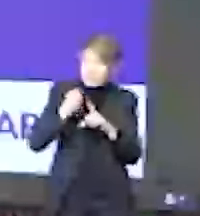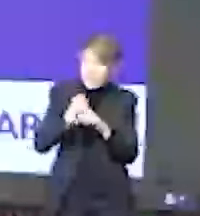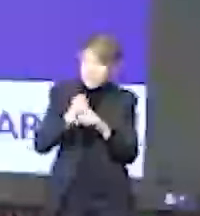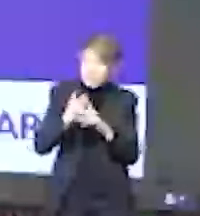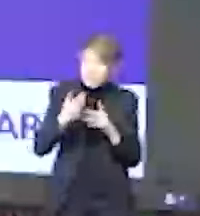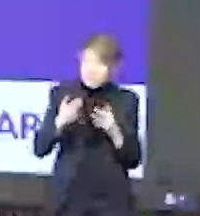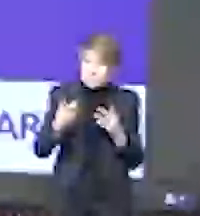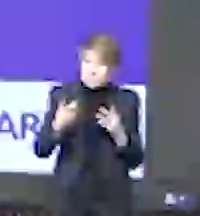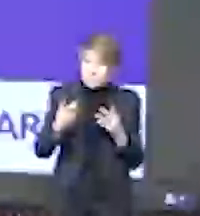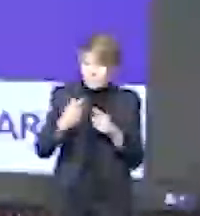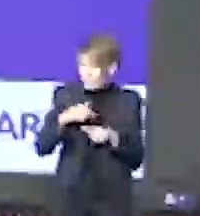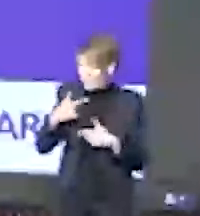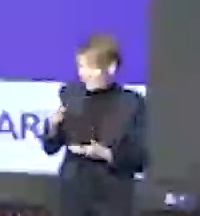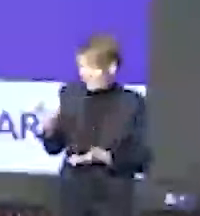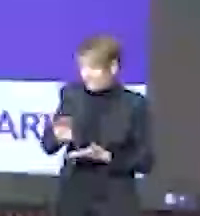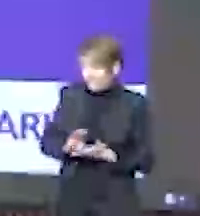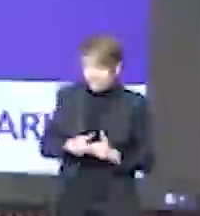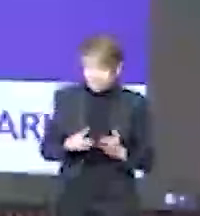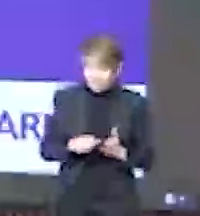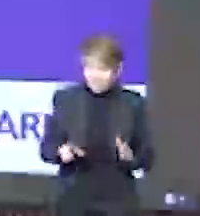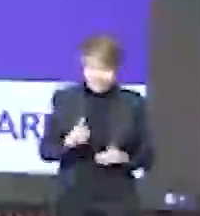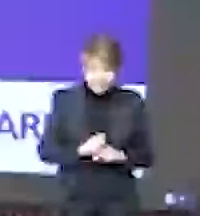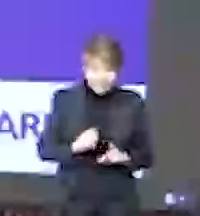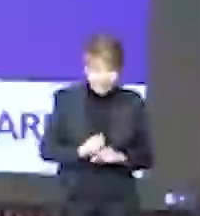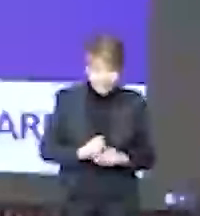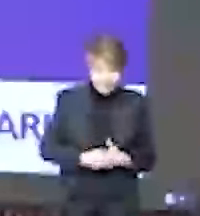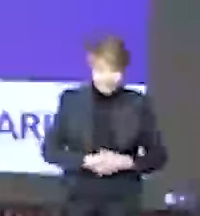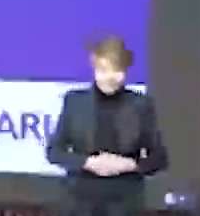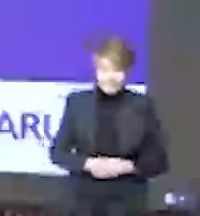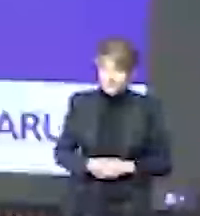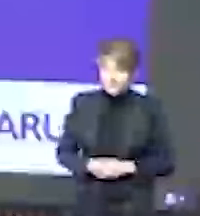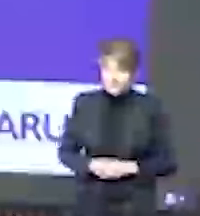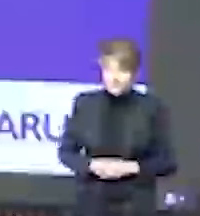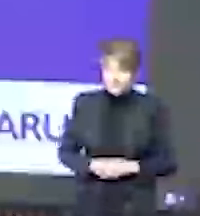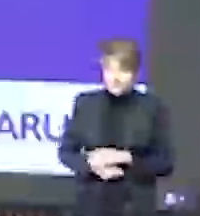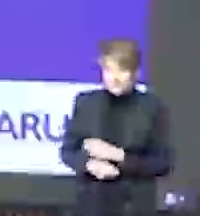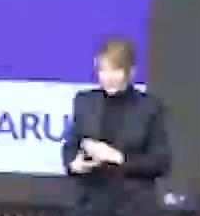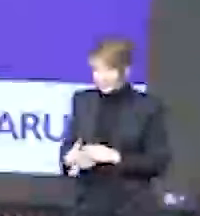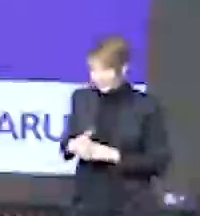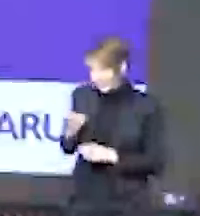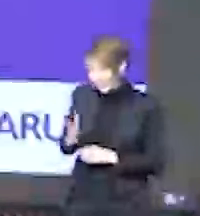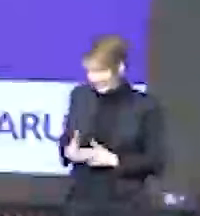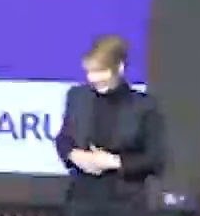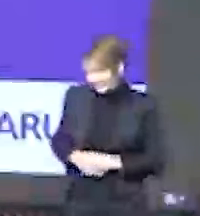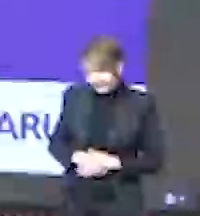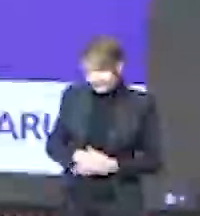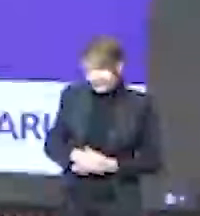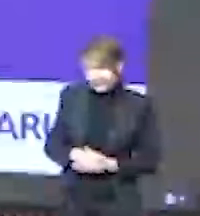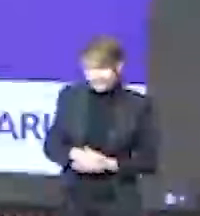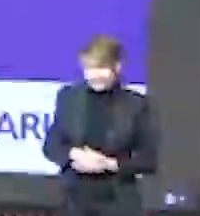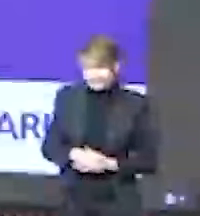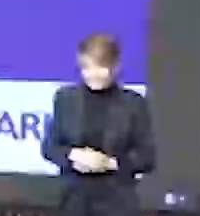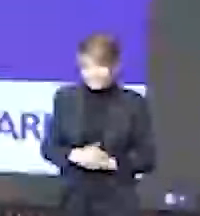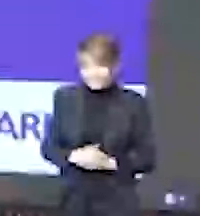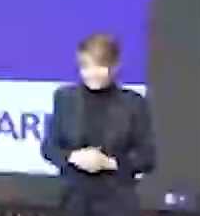the... We're not funded to do broader advocacy pieces. Well, the... Sorry. But we're